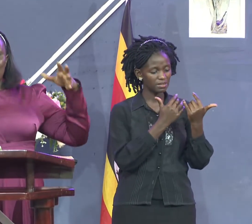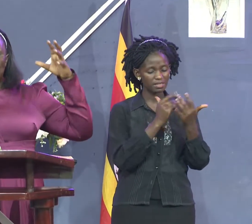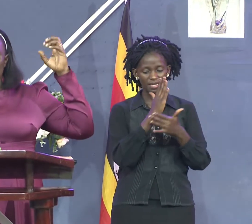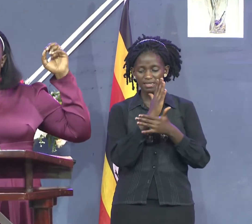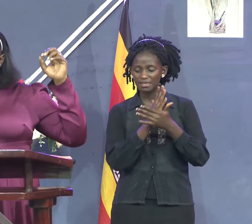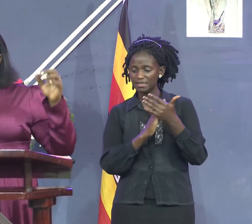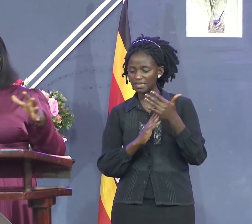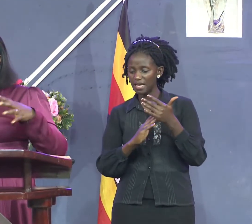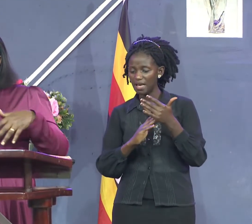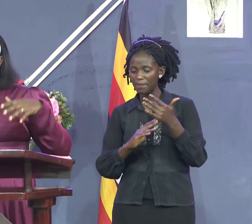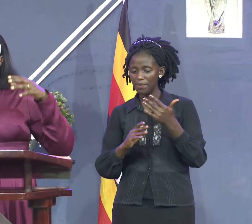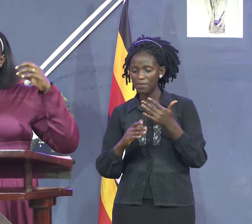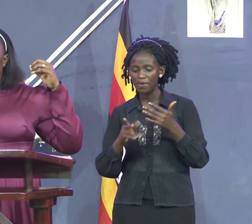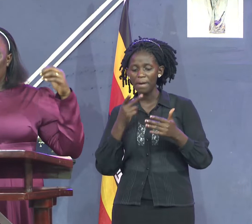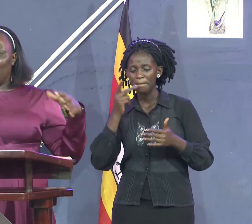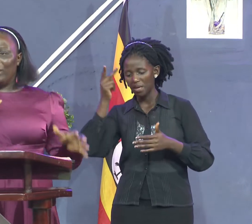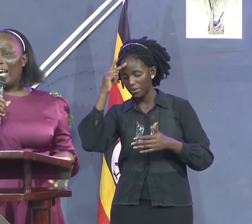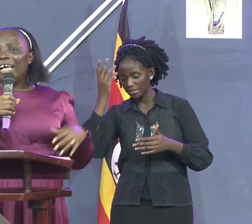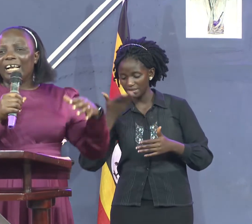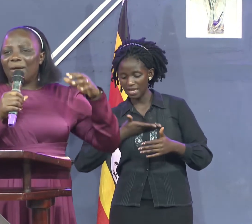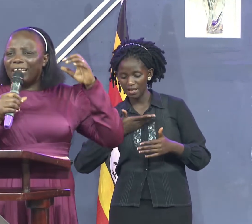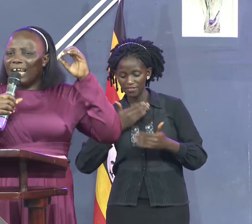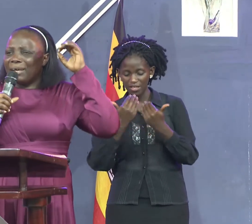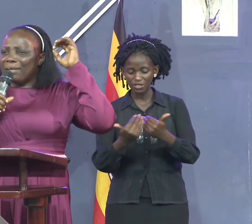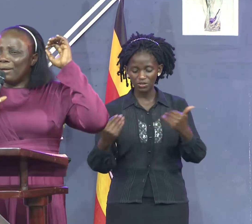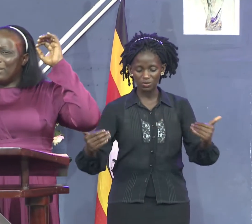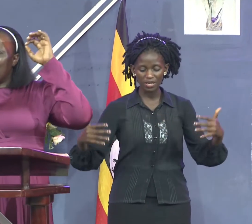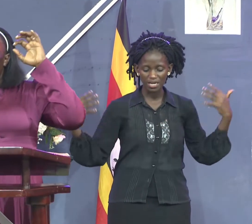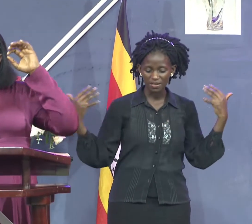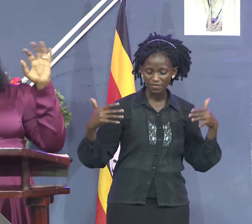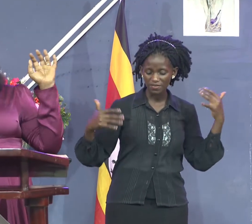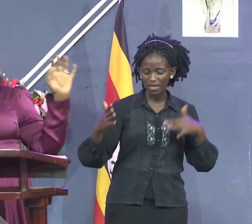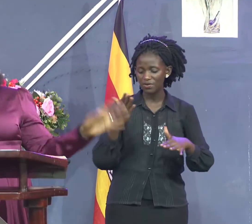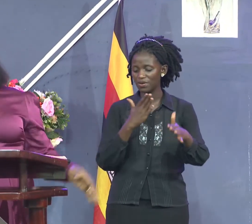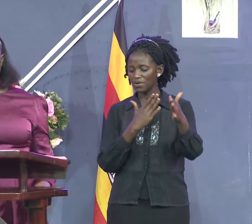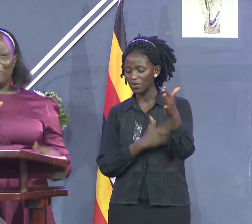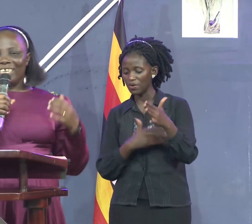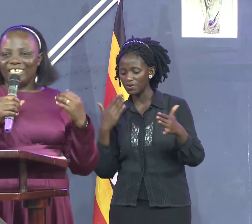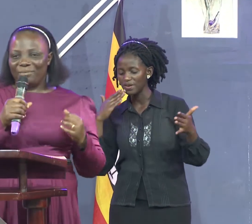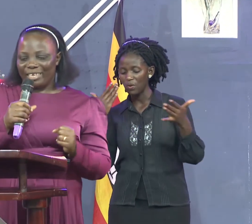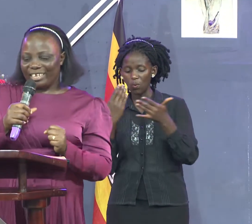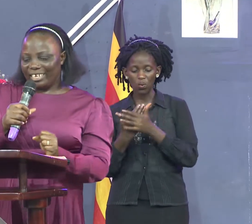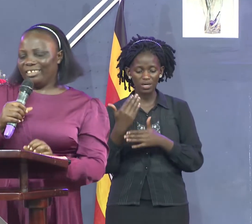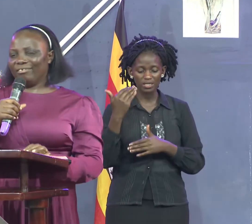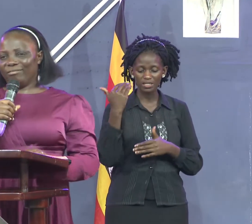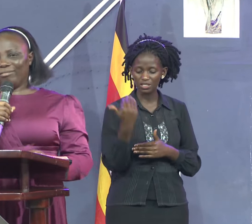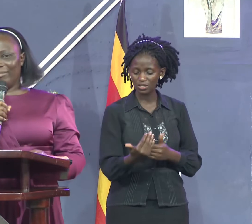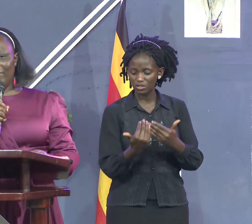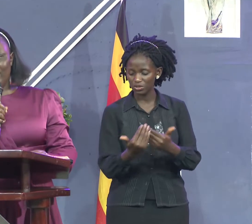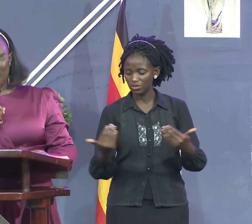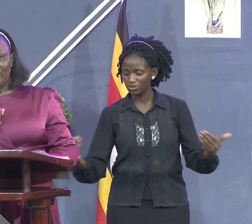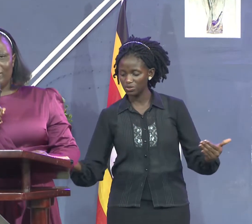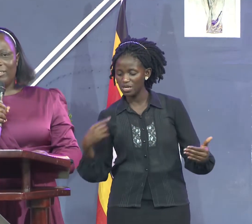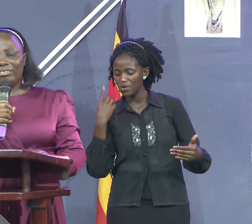nga bayina empisa nga batya Katonda nga bali abaana baabwe nga balungi nnyo kye bandiyimiridde.